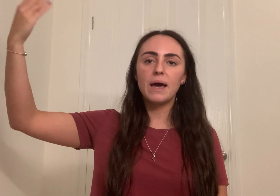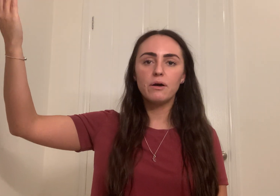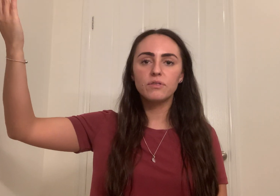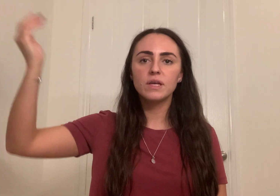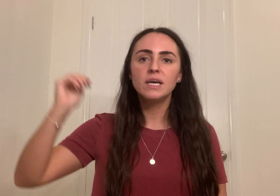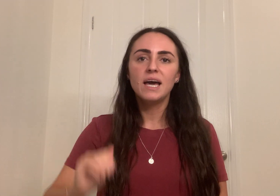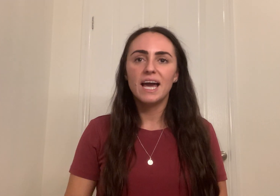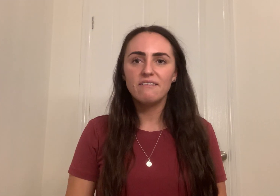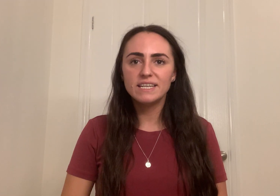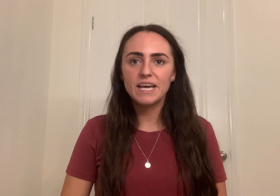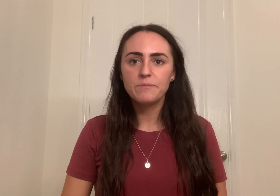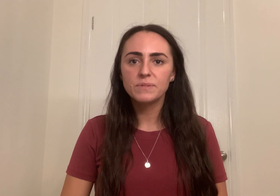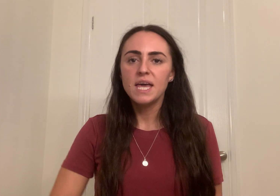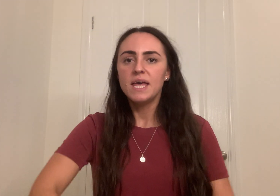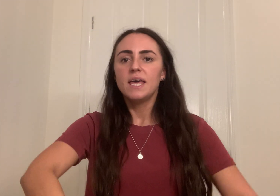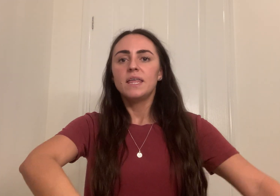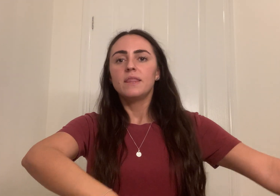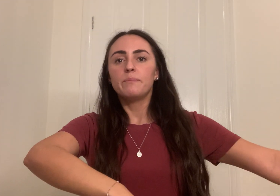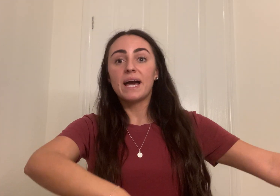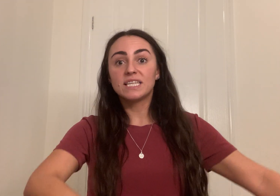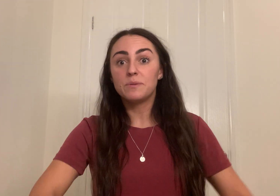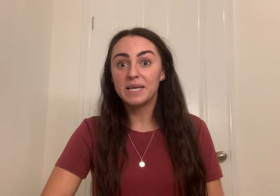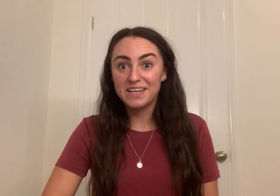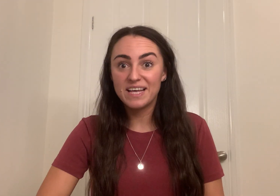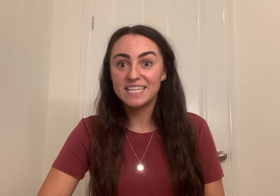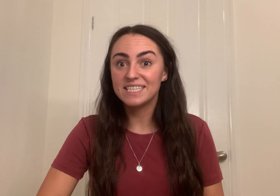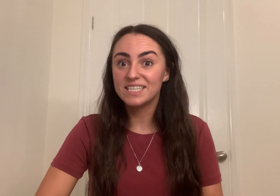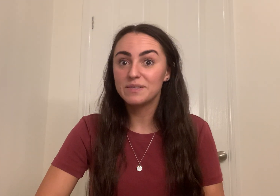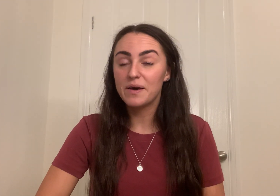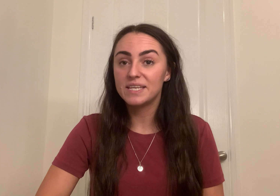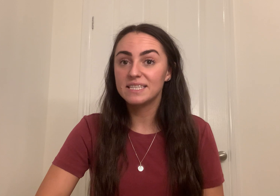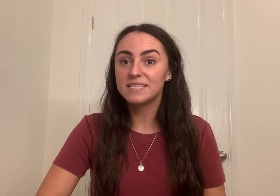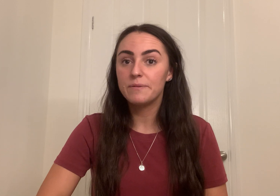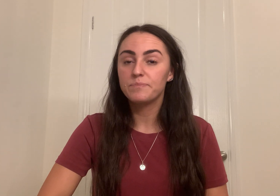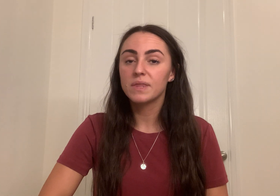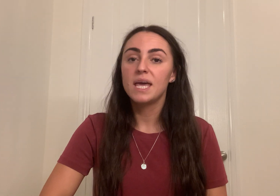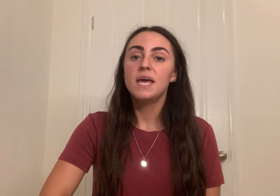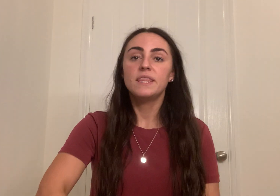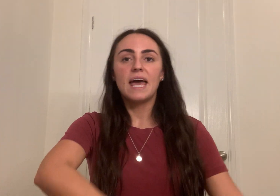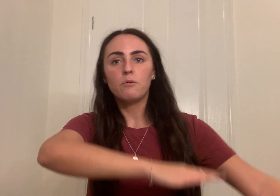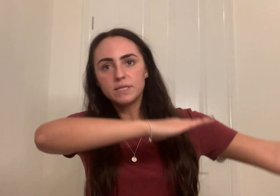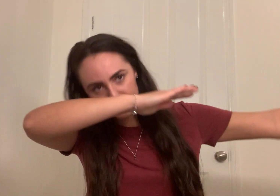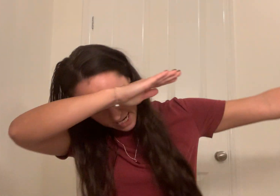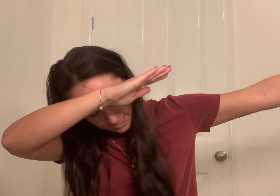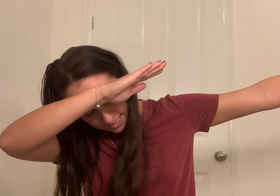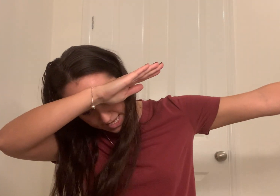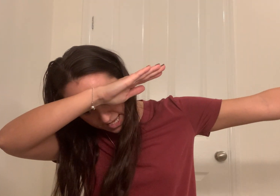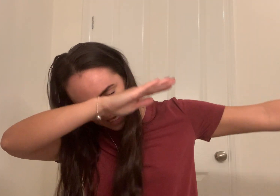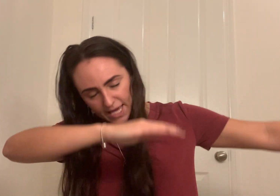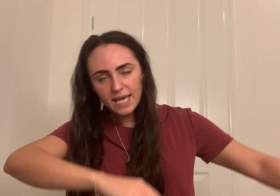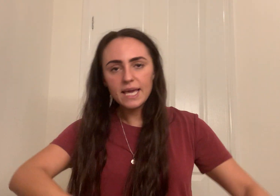mouth. Are you ready? Back to the beginning of that sentence about the dancing. There was dancing